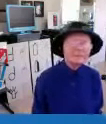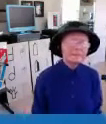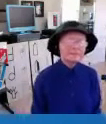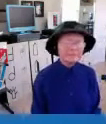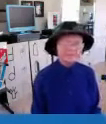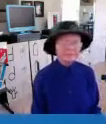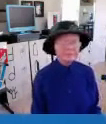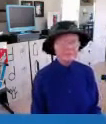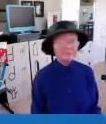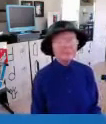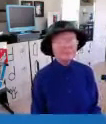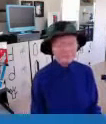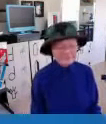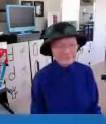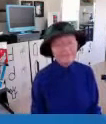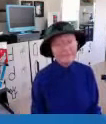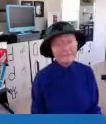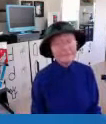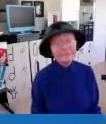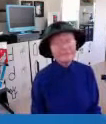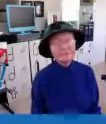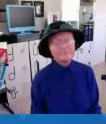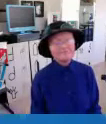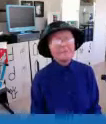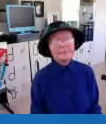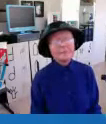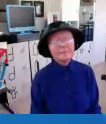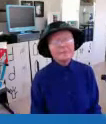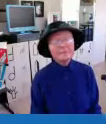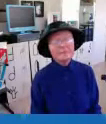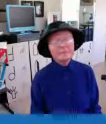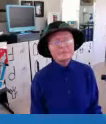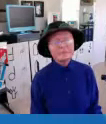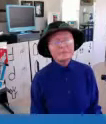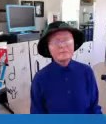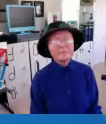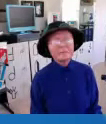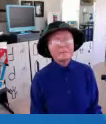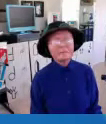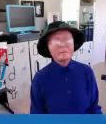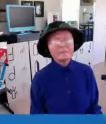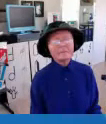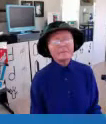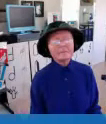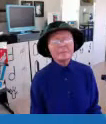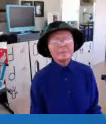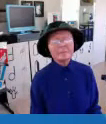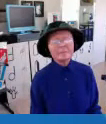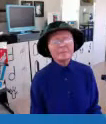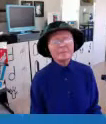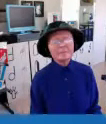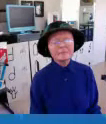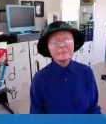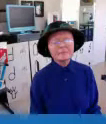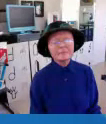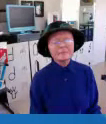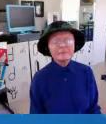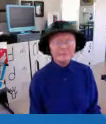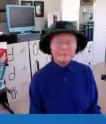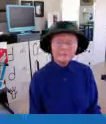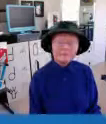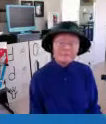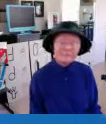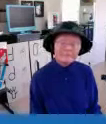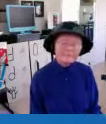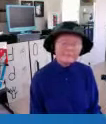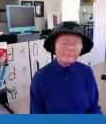for the hand, S14C10, is going to be translated into at least,